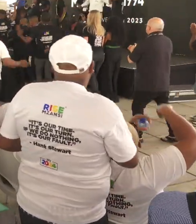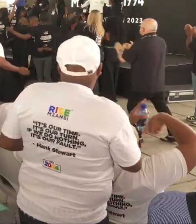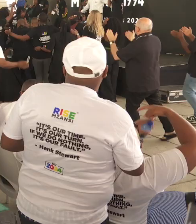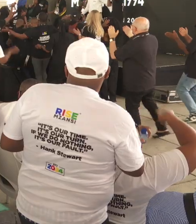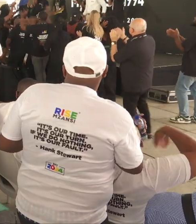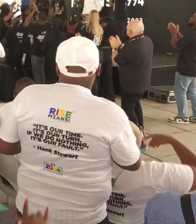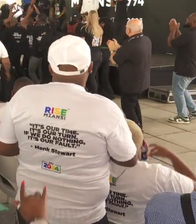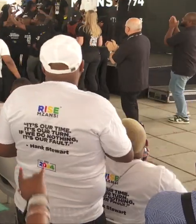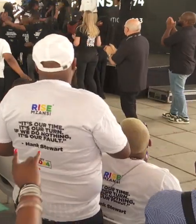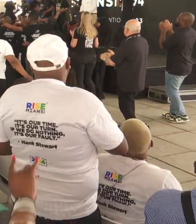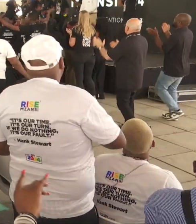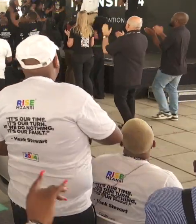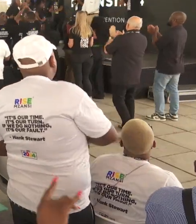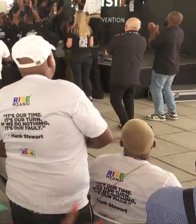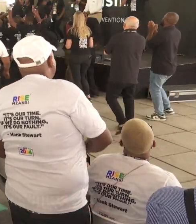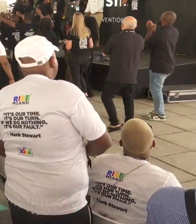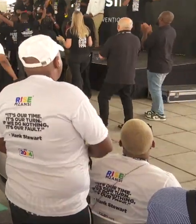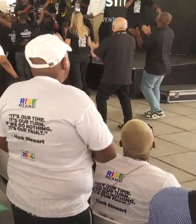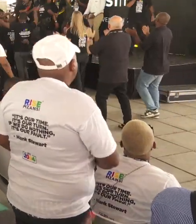Isikalo somntwana